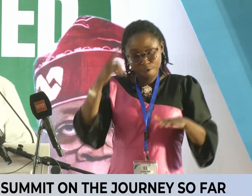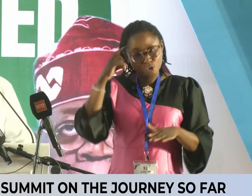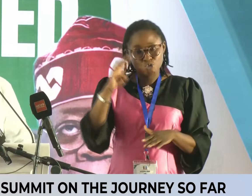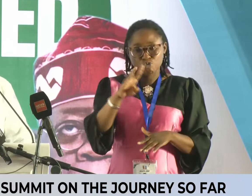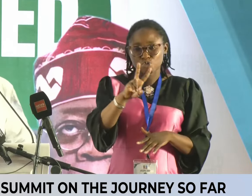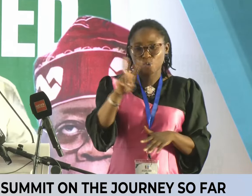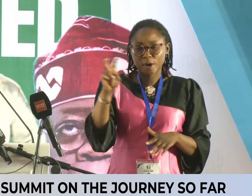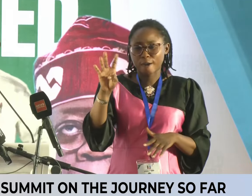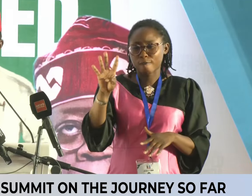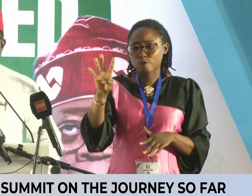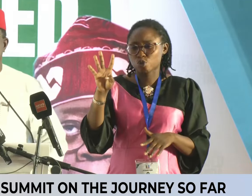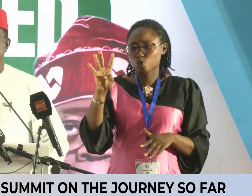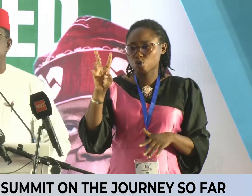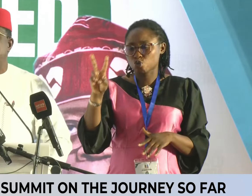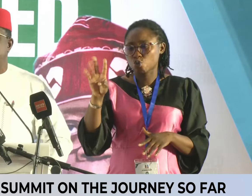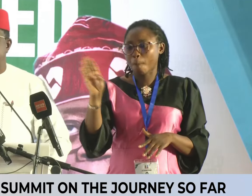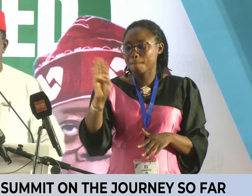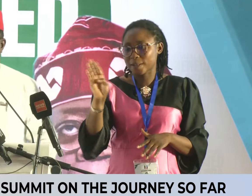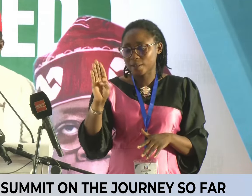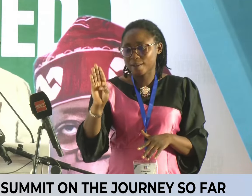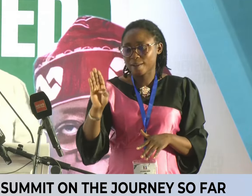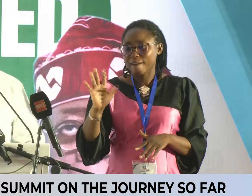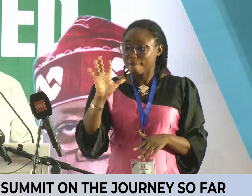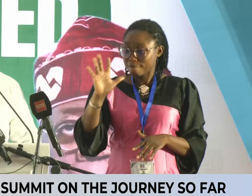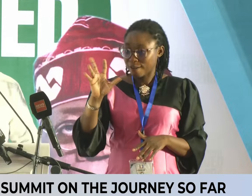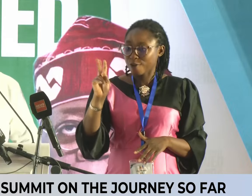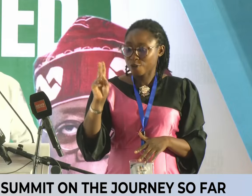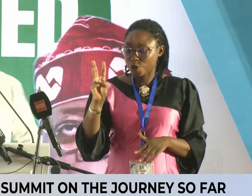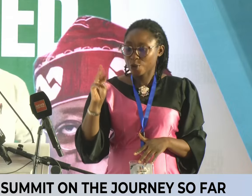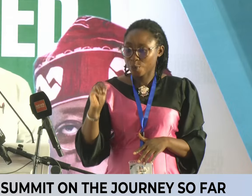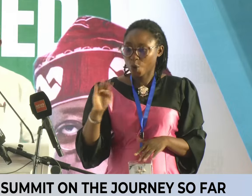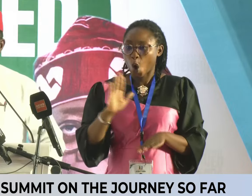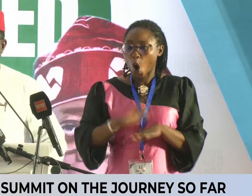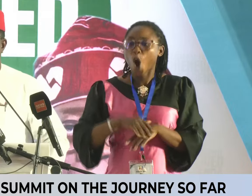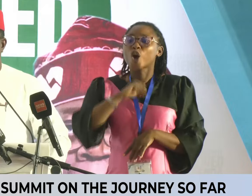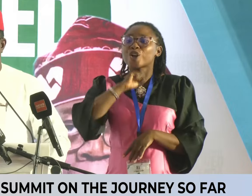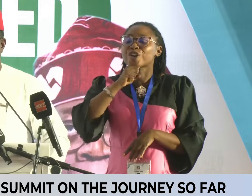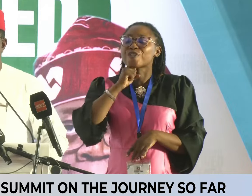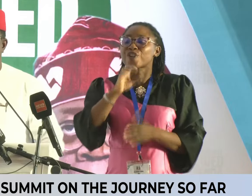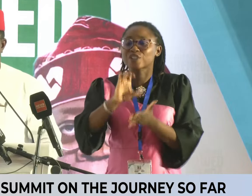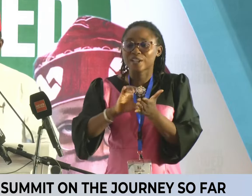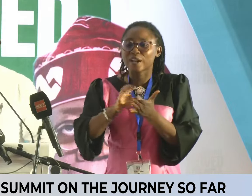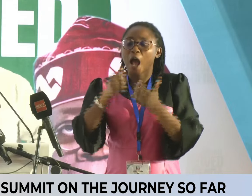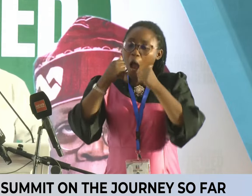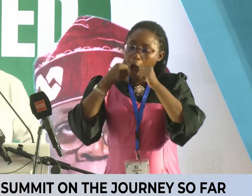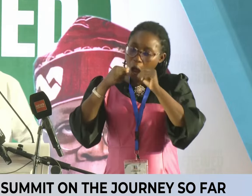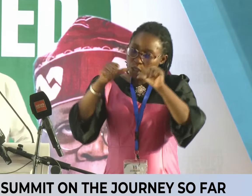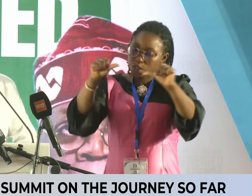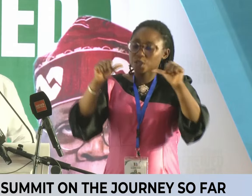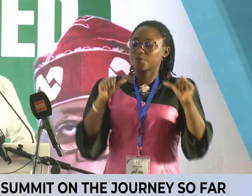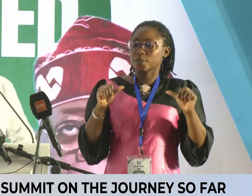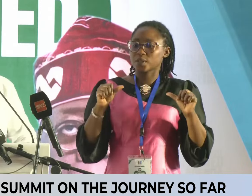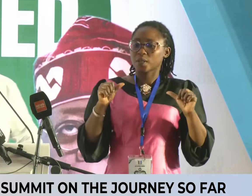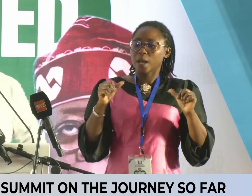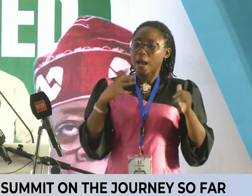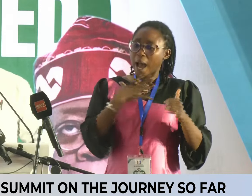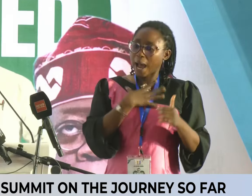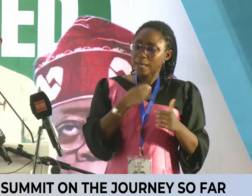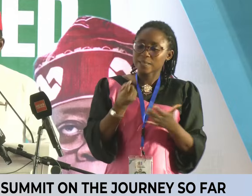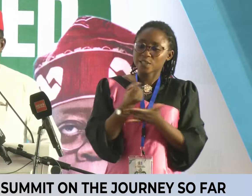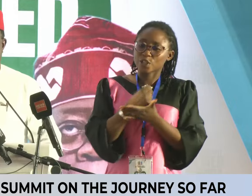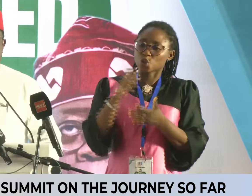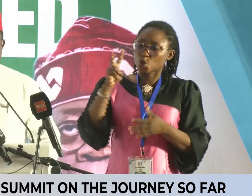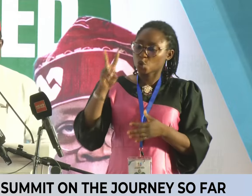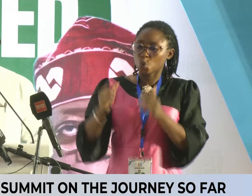billion. Mr. President, 5 kilometers on reinforced concrete is being achieved on that section. And section 2, which